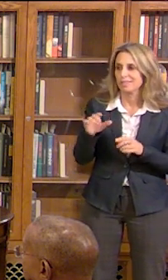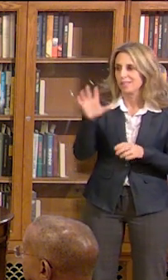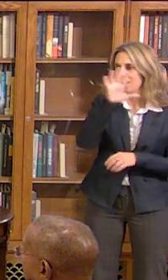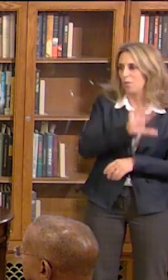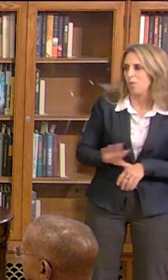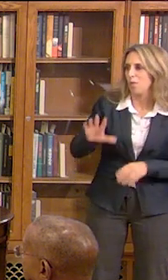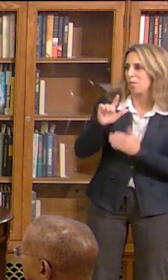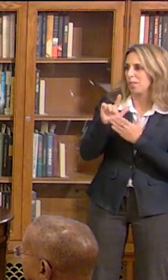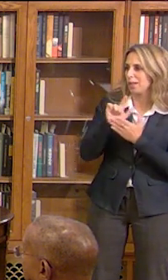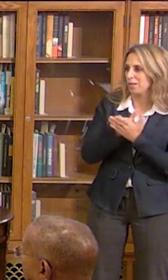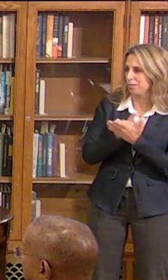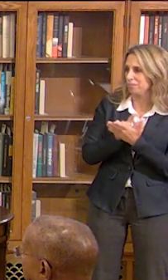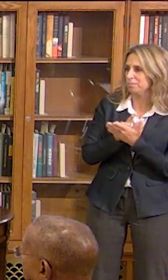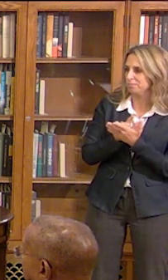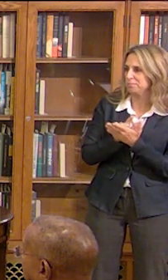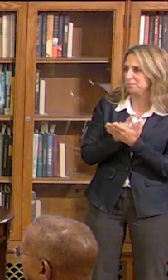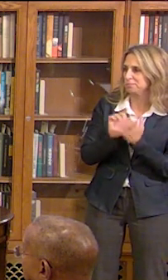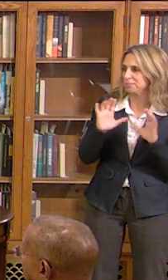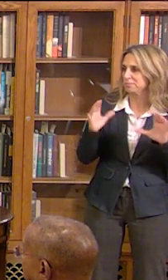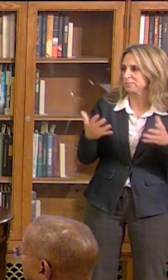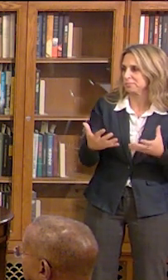that legal sort